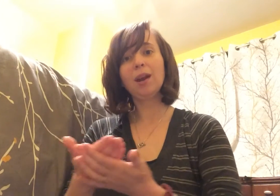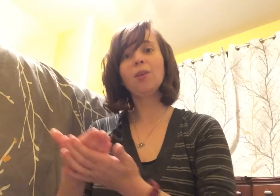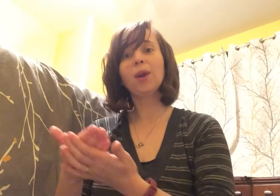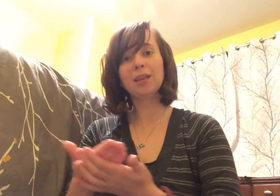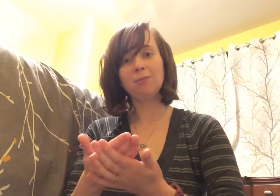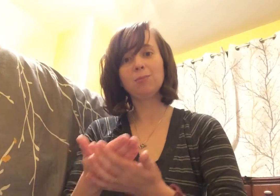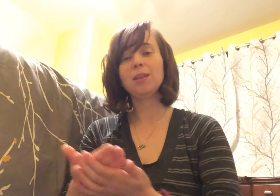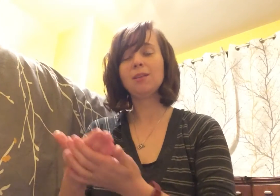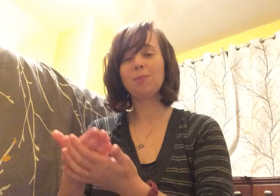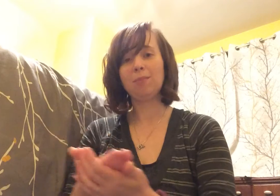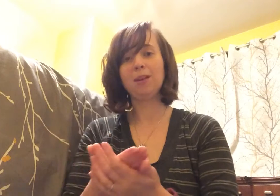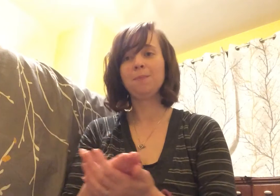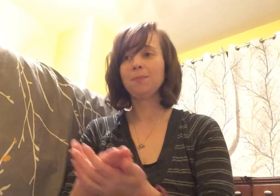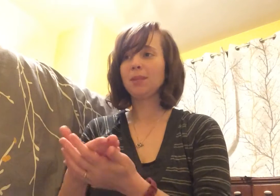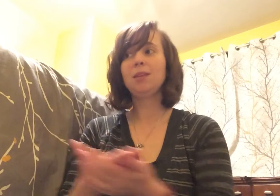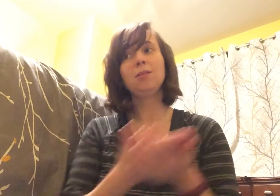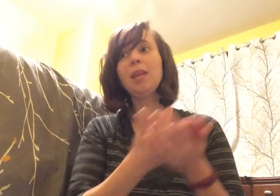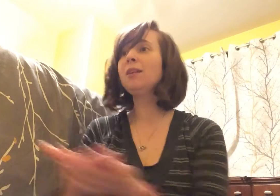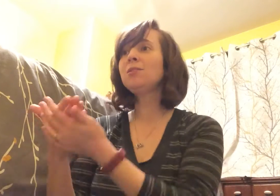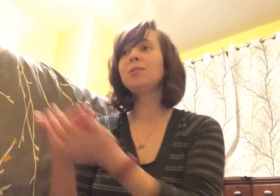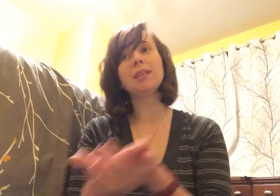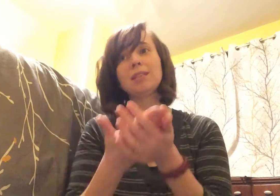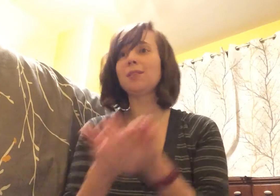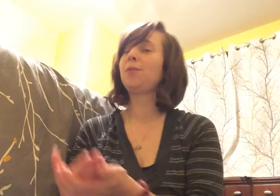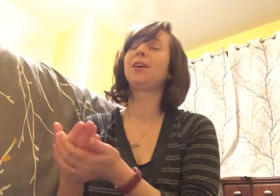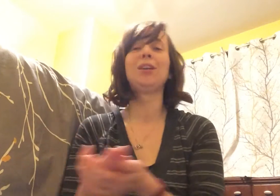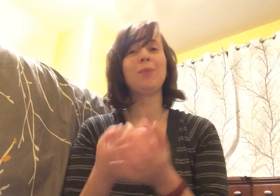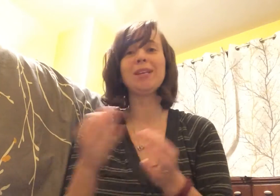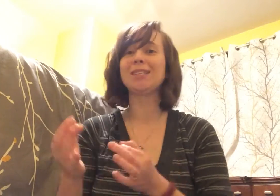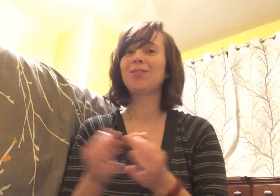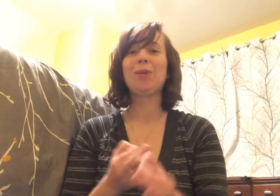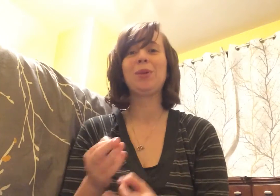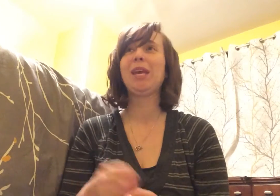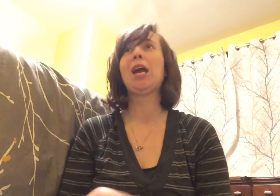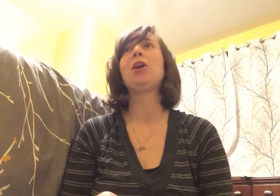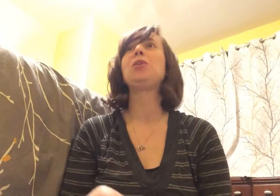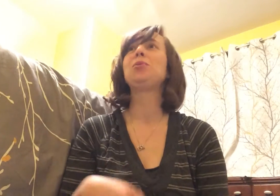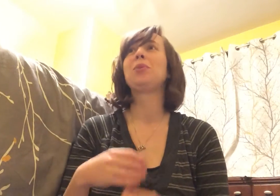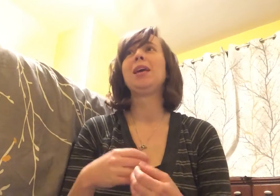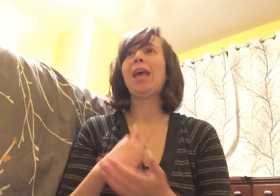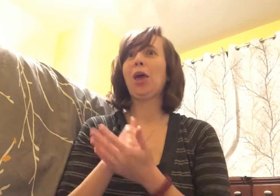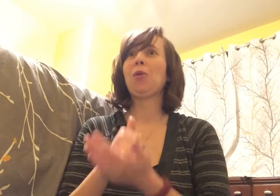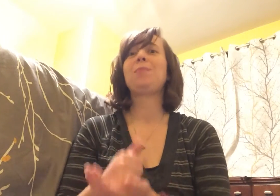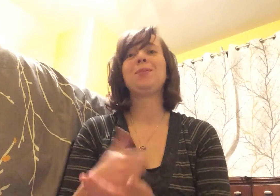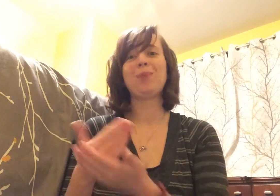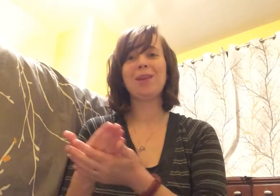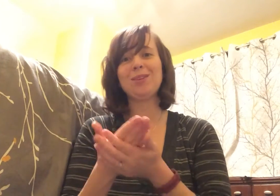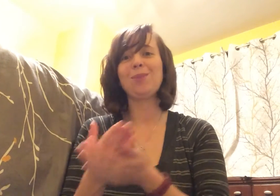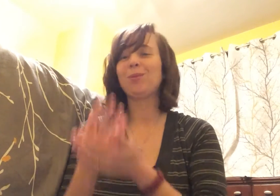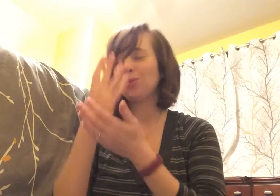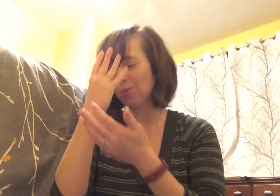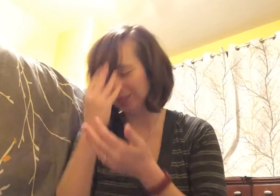kind of rocking the baby. And you can do this if you're going to be describing like how you help the baby to be able to go to